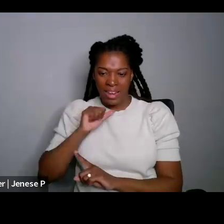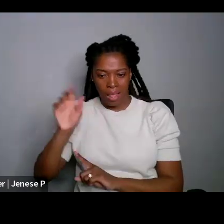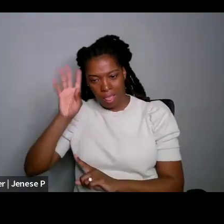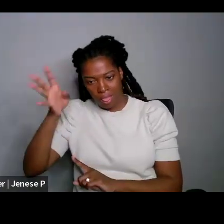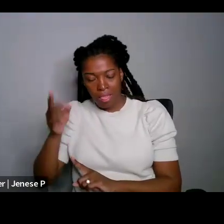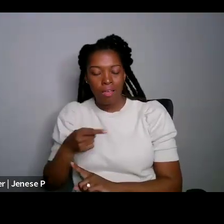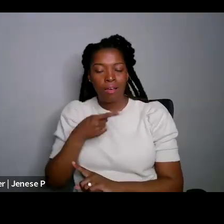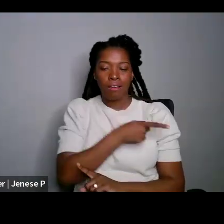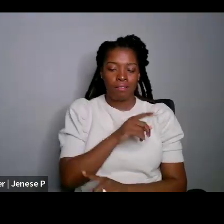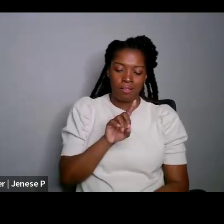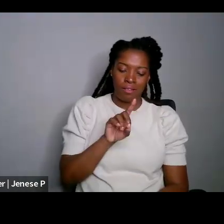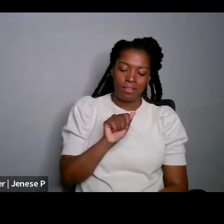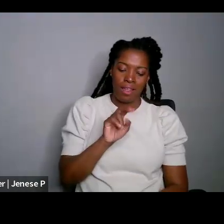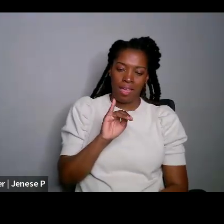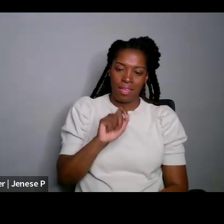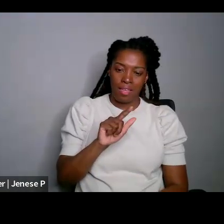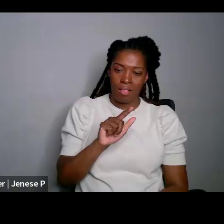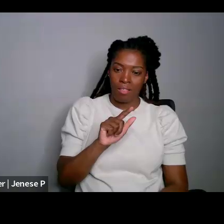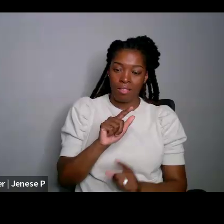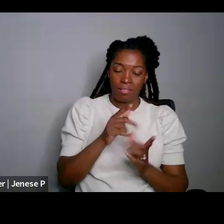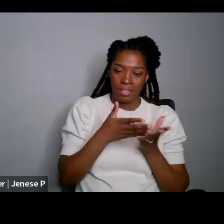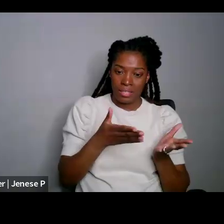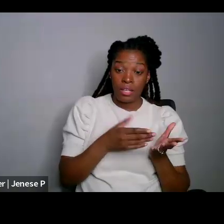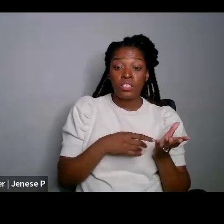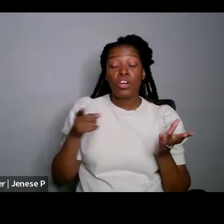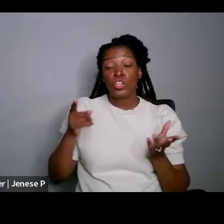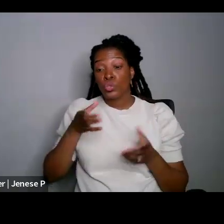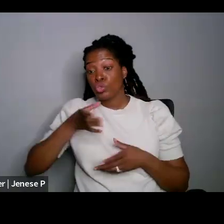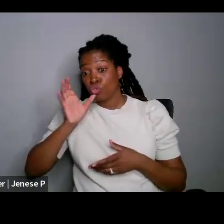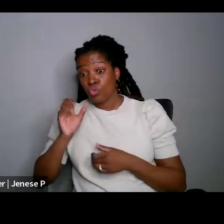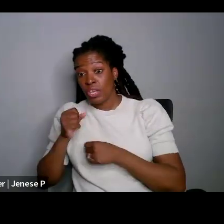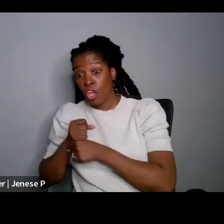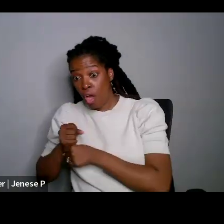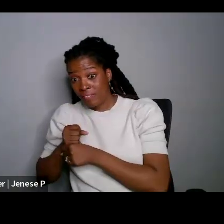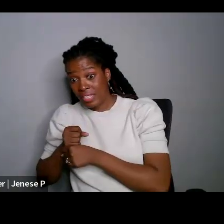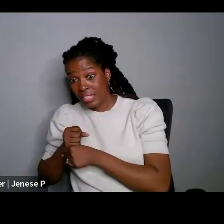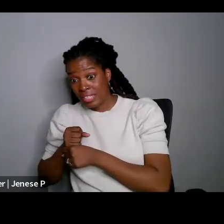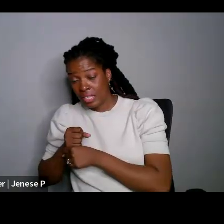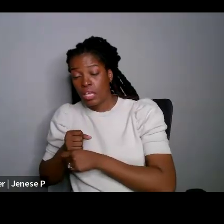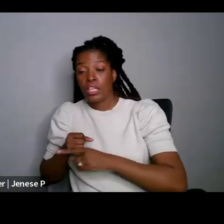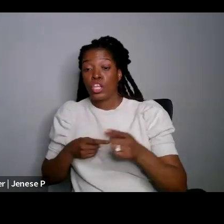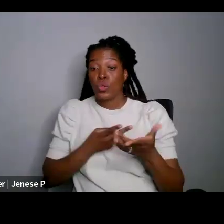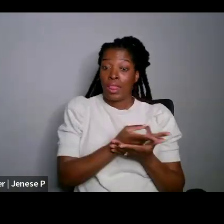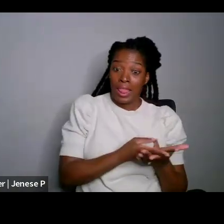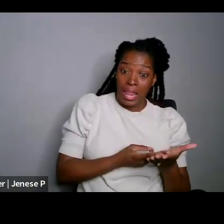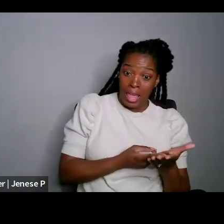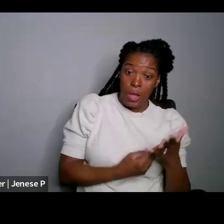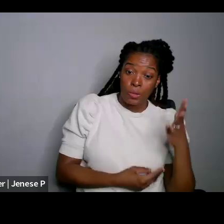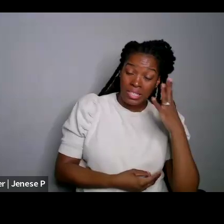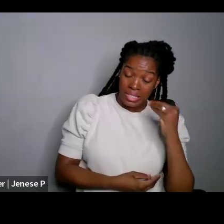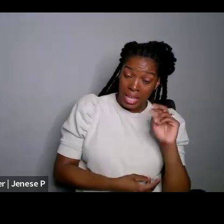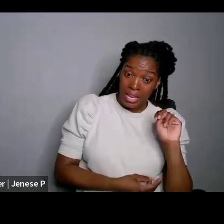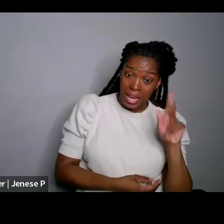named it nappuccino, but you drink coffee and lay down to take a nap. It takes 20 minutes for the caffeine to kick in. You wake